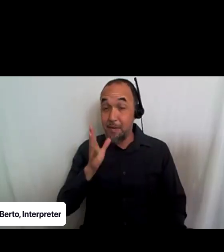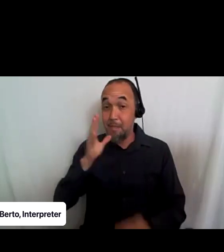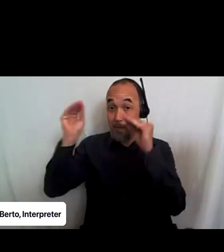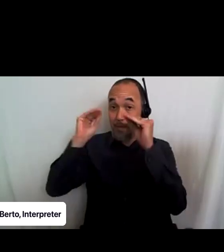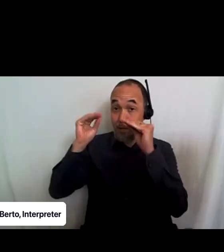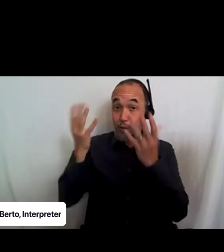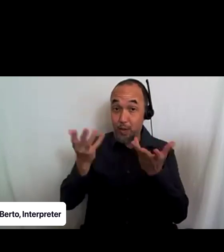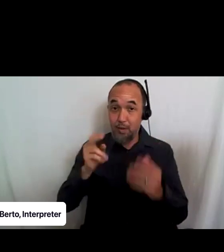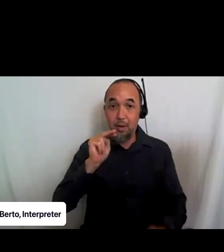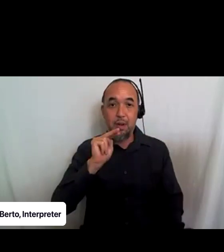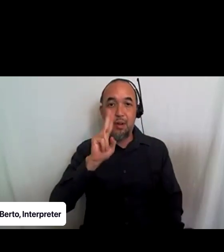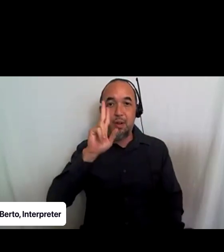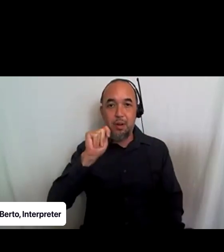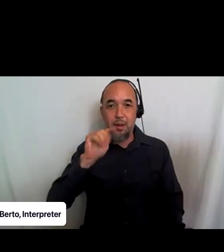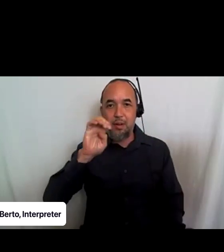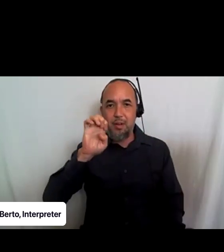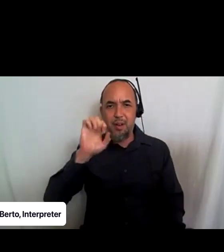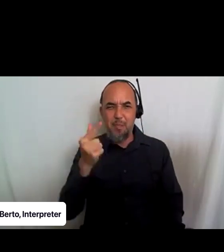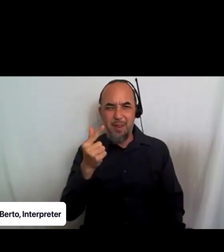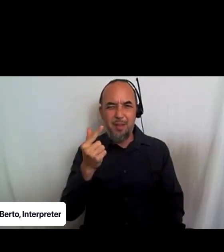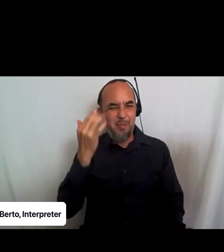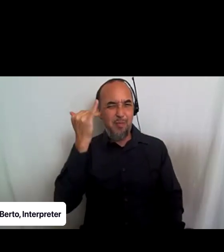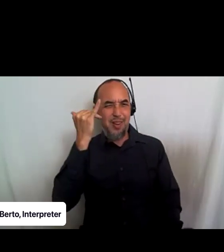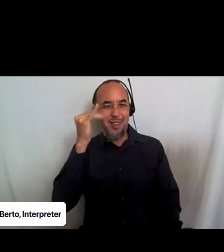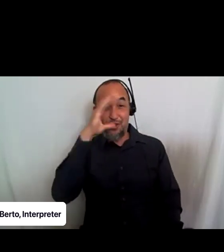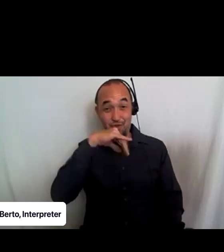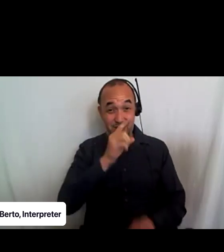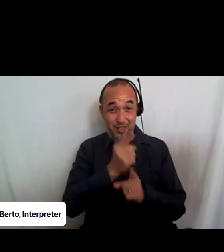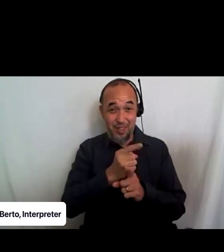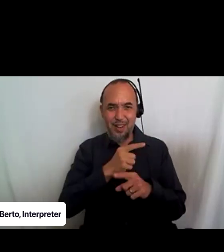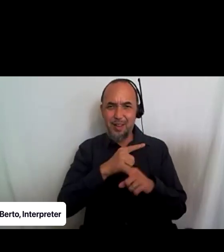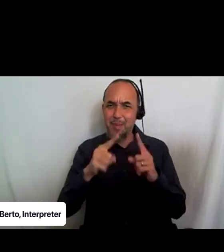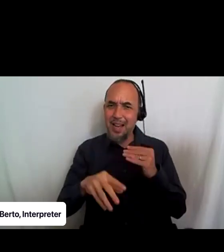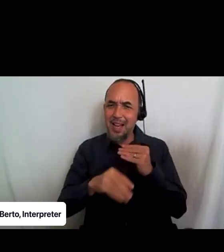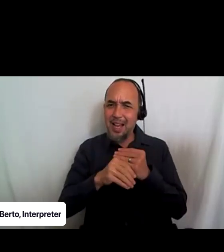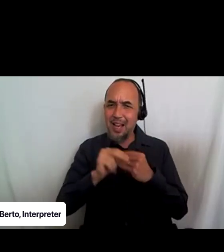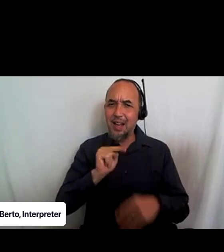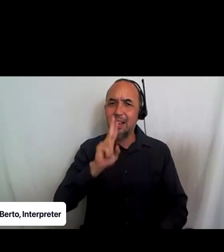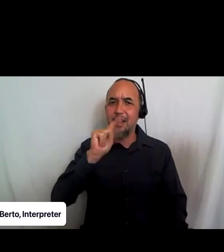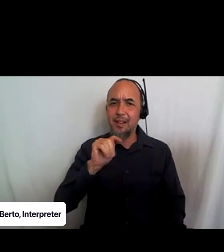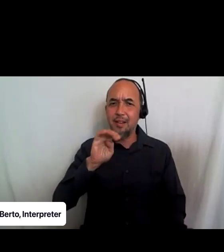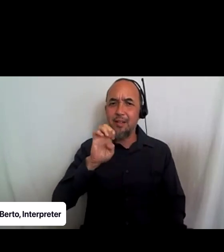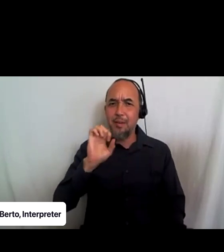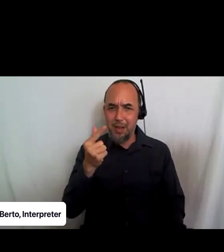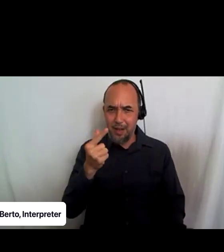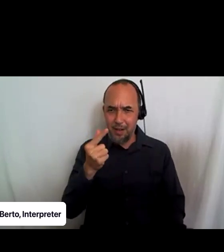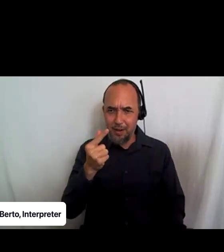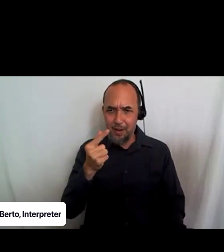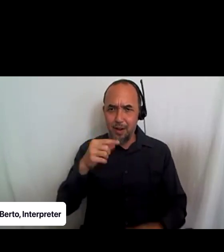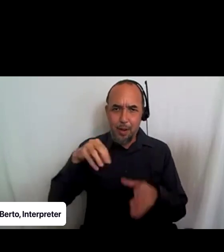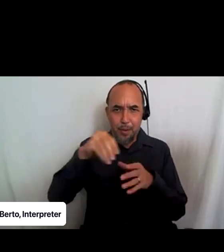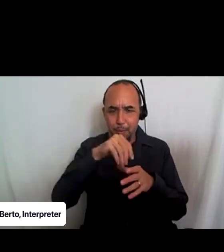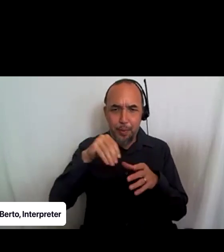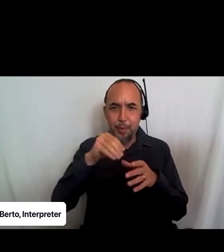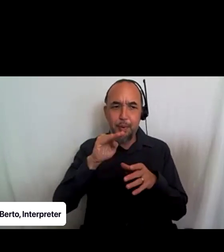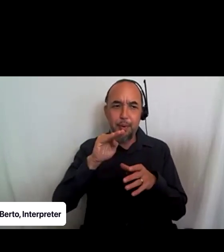nutmeg? It's a weird flavor, I know, but there's something about adding nutmeg to a bechamel that makes